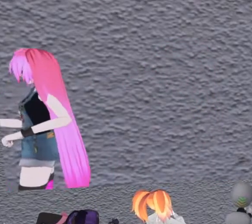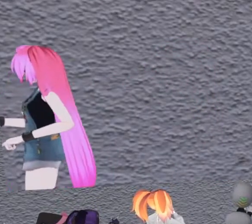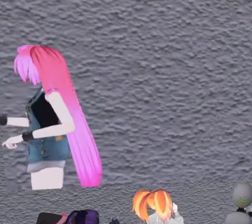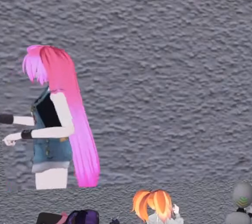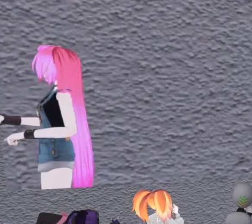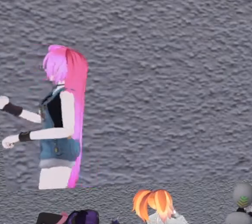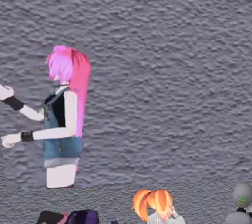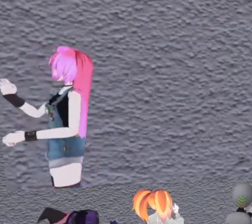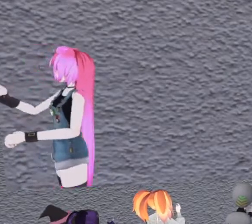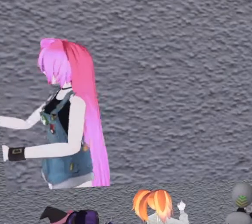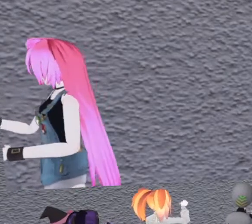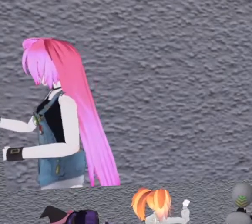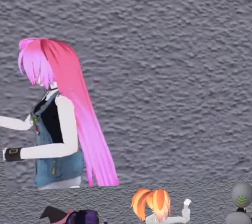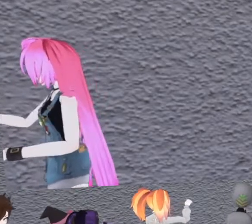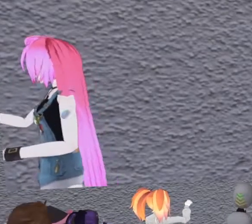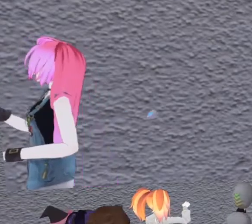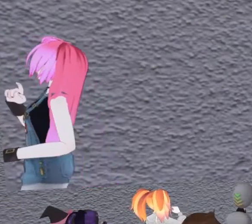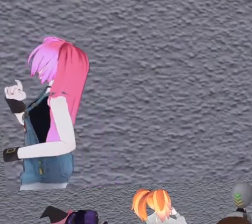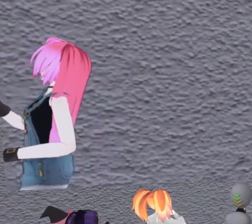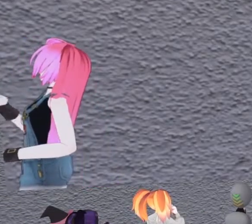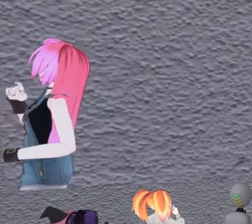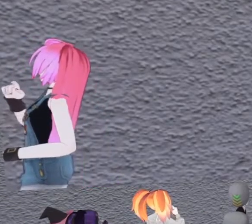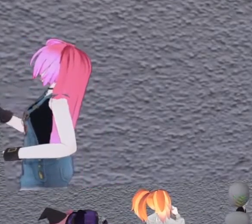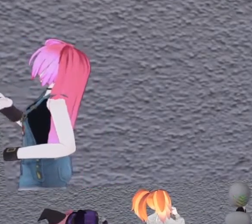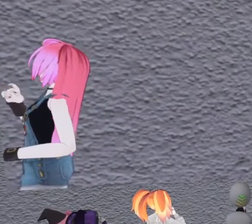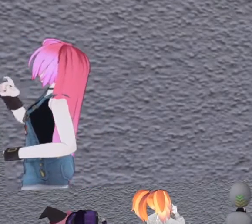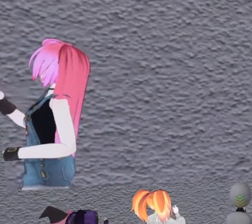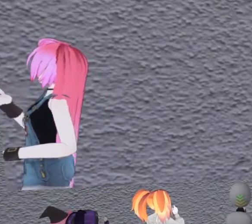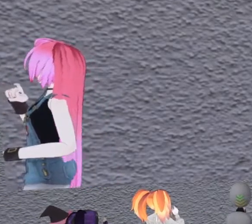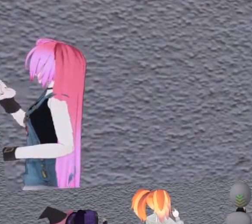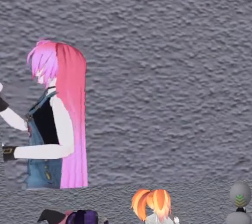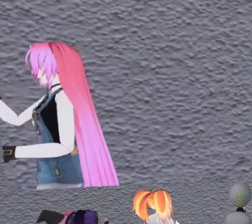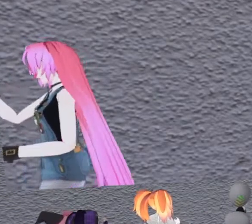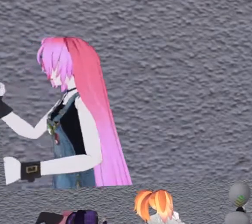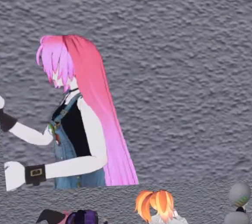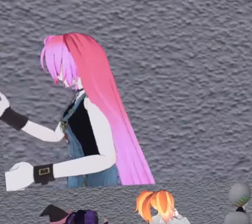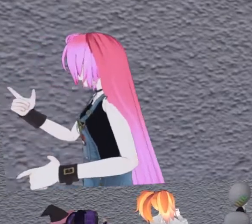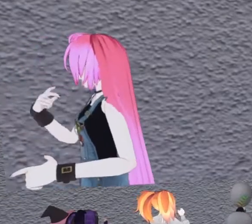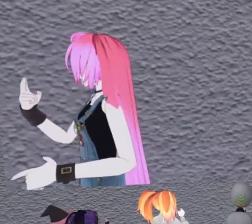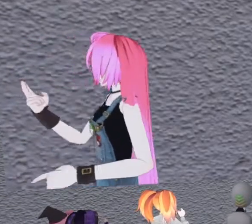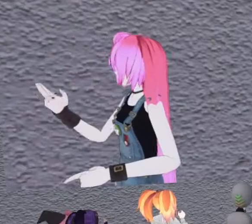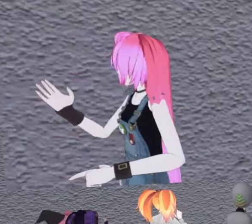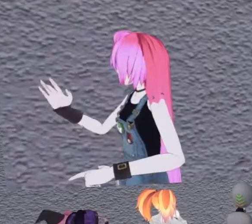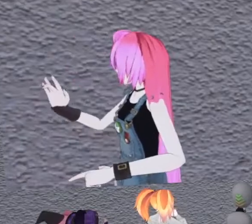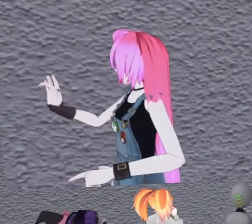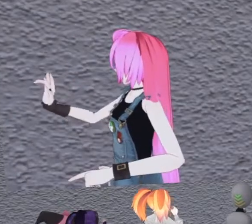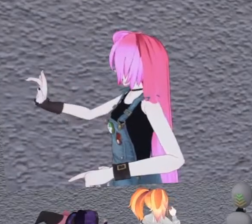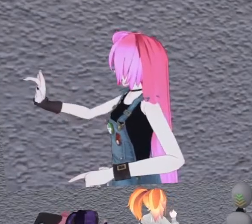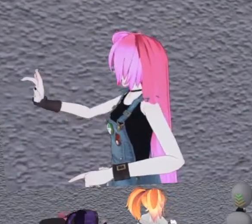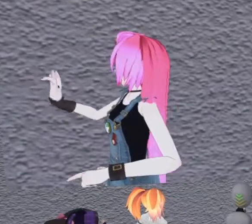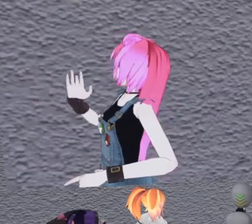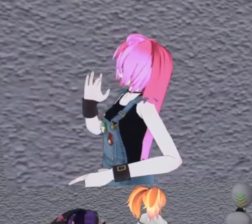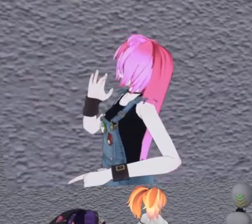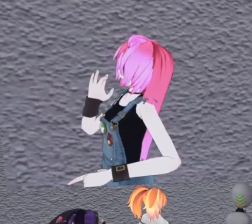Really? Oh, okay. Like that. I've seen middle